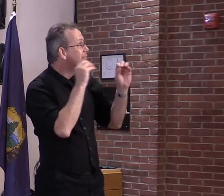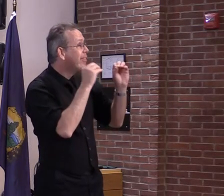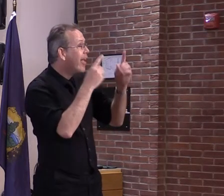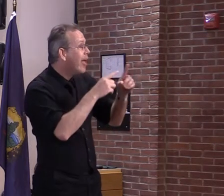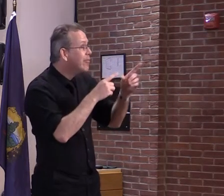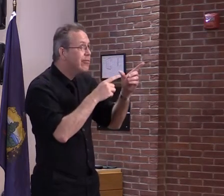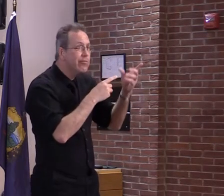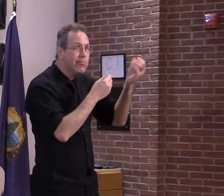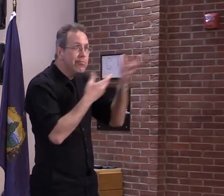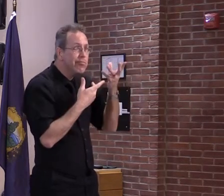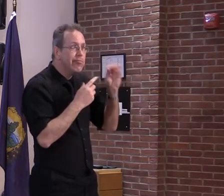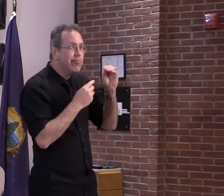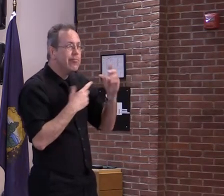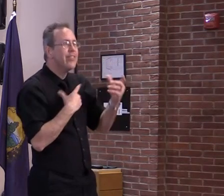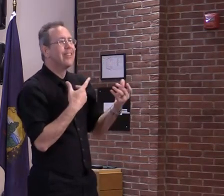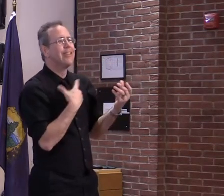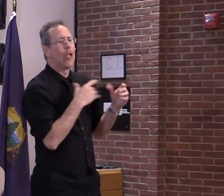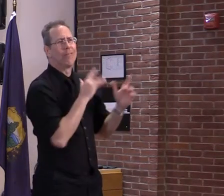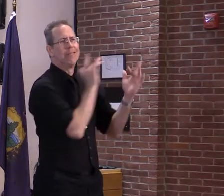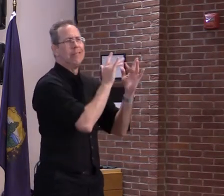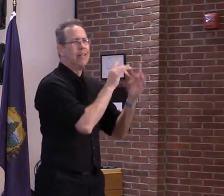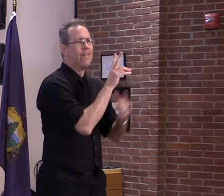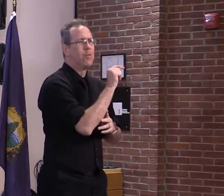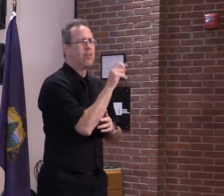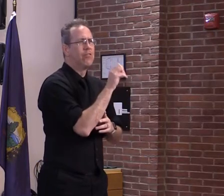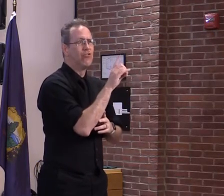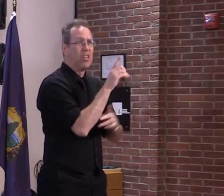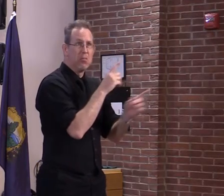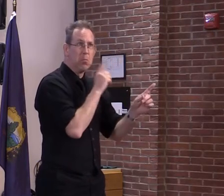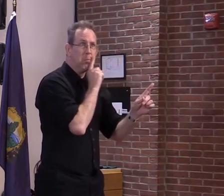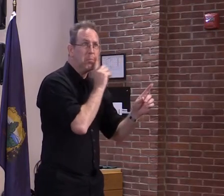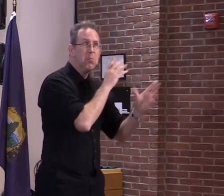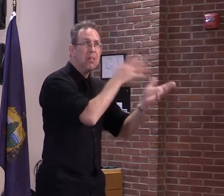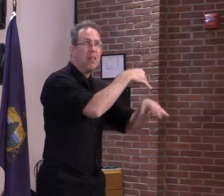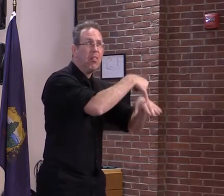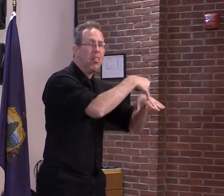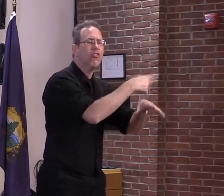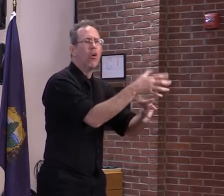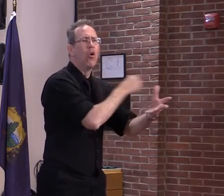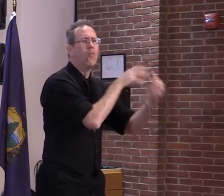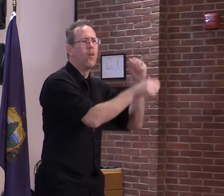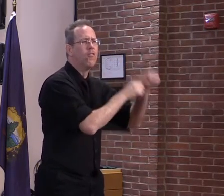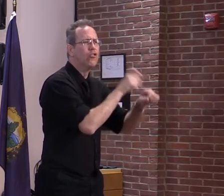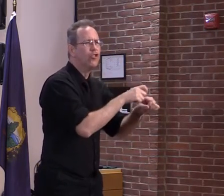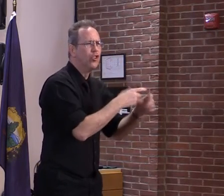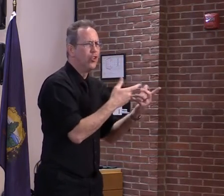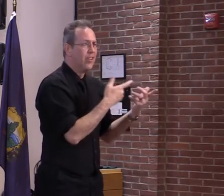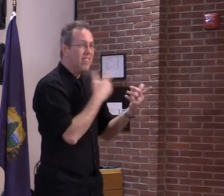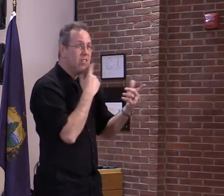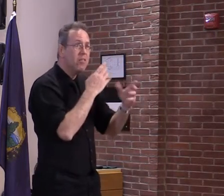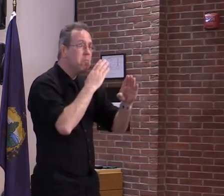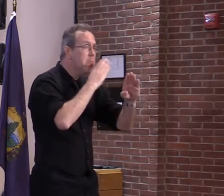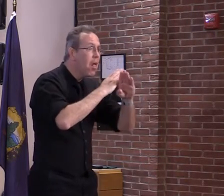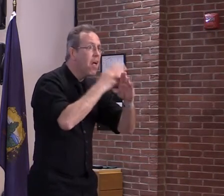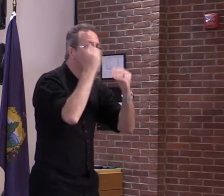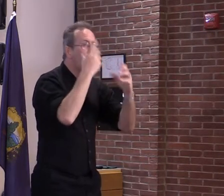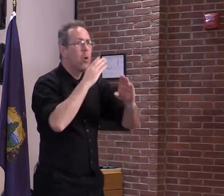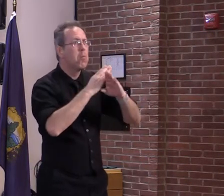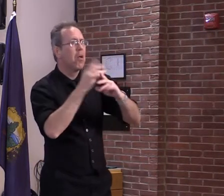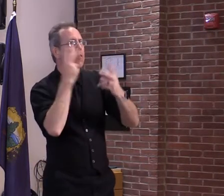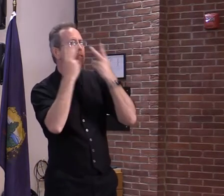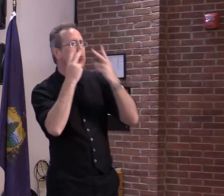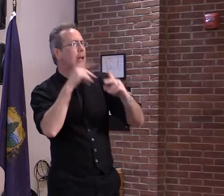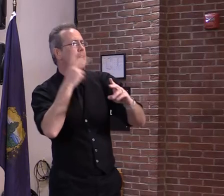the V-Trans and not to pick up signs. If they're in the right of way, they need to be picked up. And I don't know if Secretary Flynn is